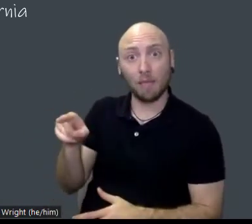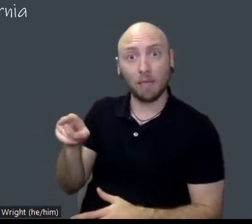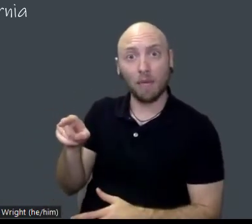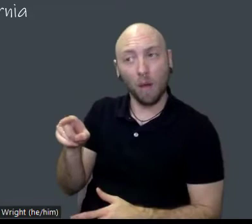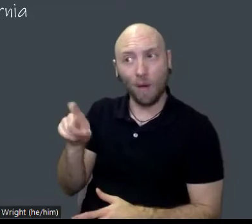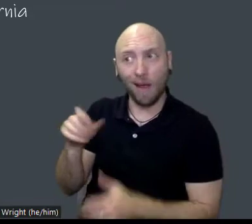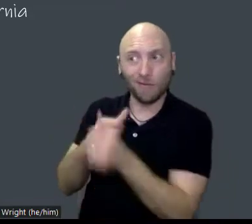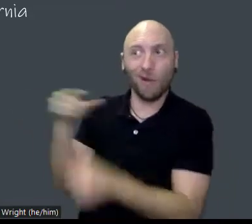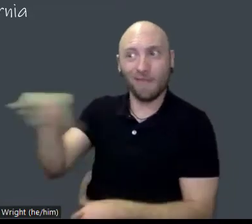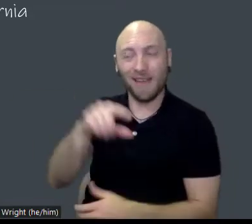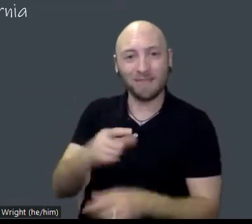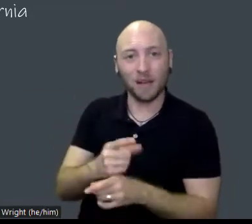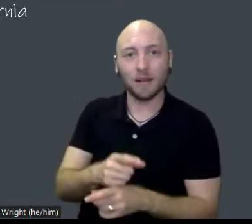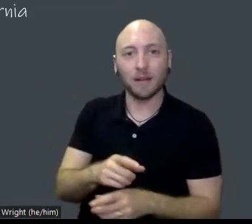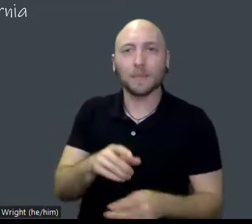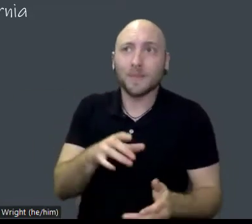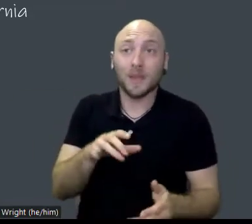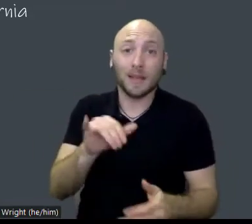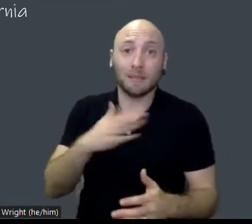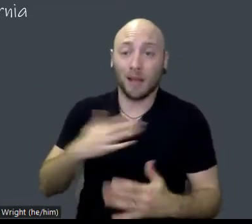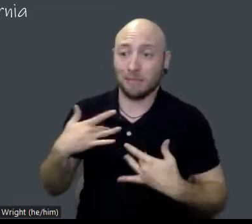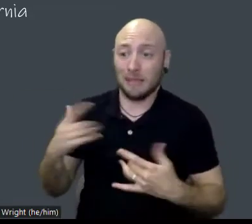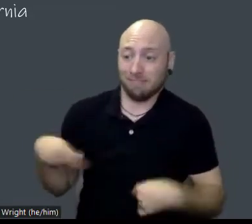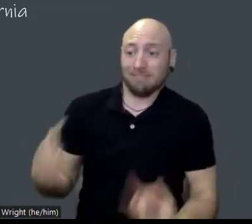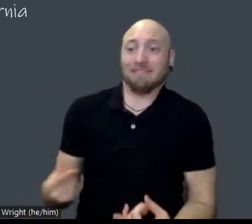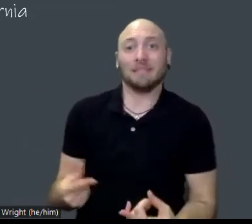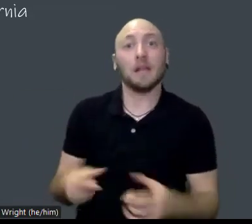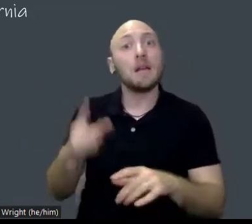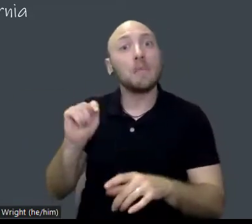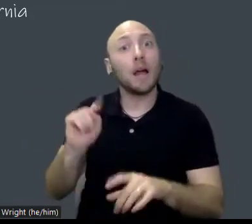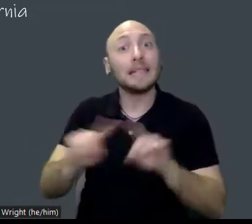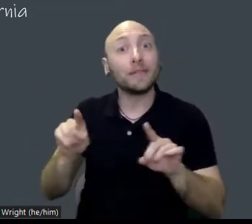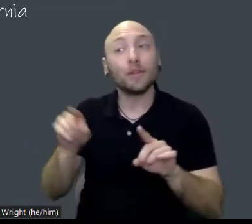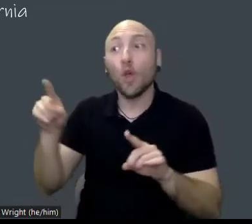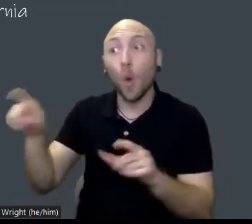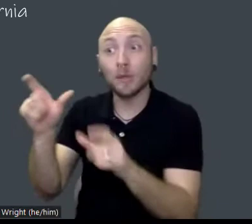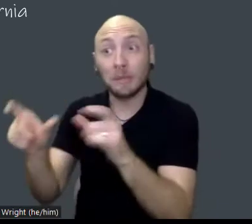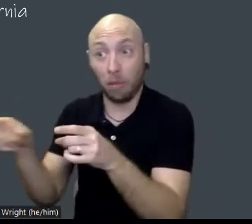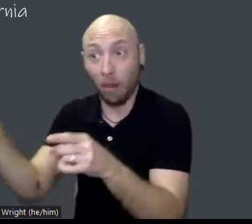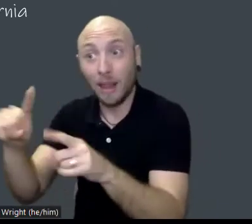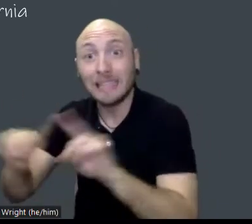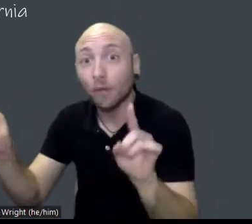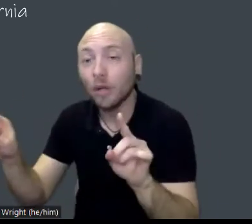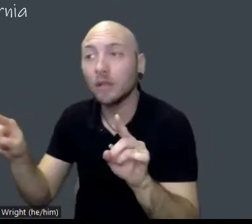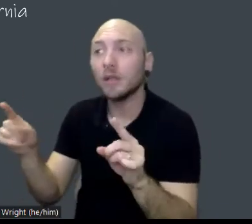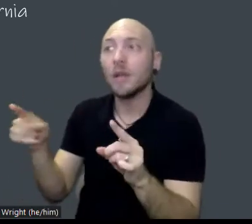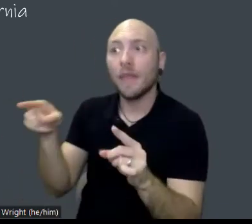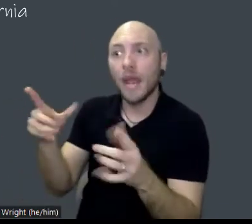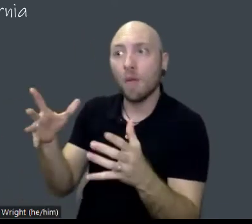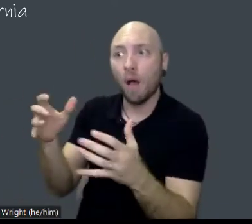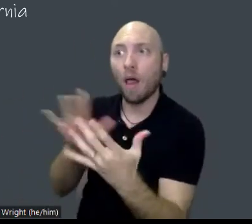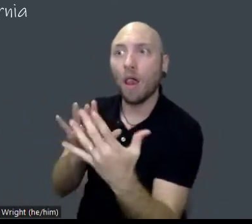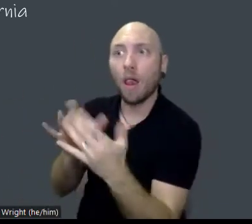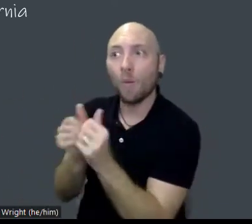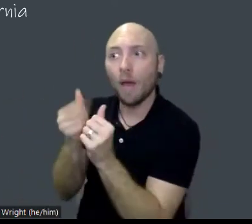life. But the only thing that changed this time was they were seeking conscious contact with a higher power, and they were taking other alcoholics through the